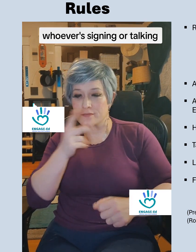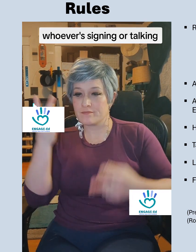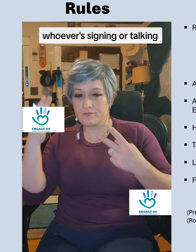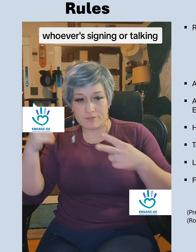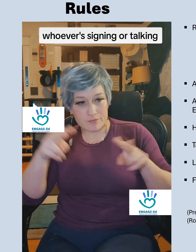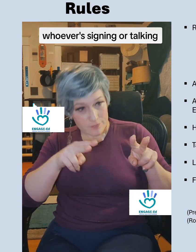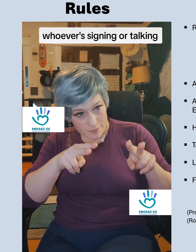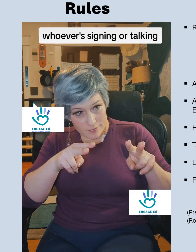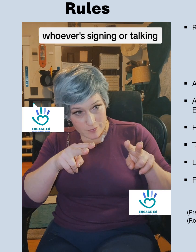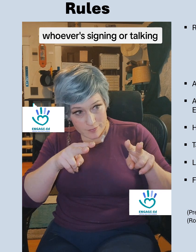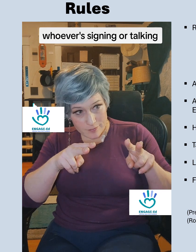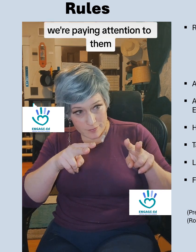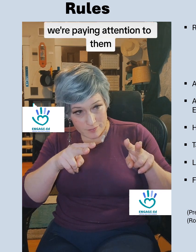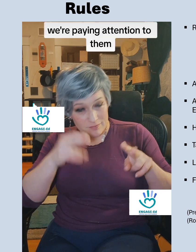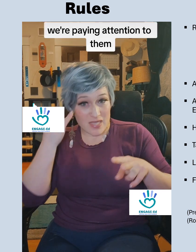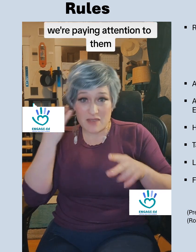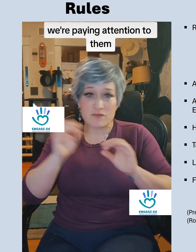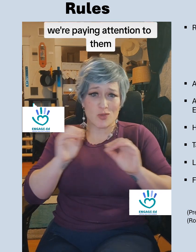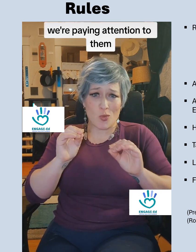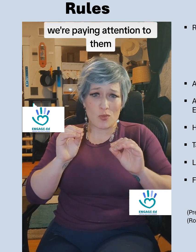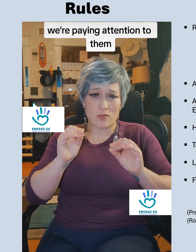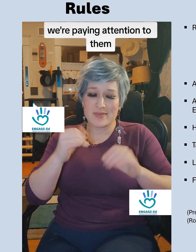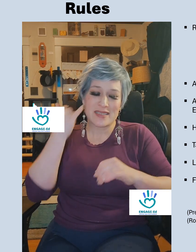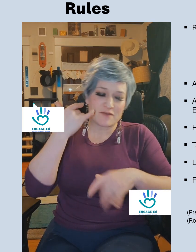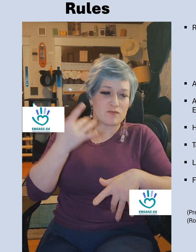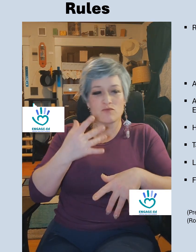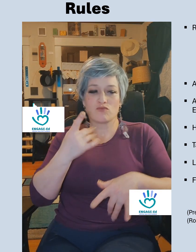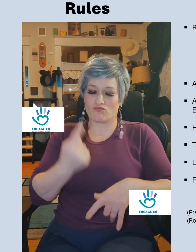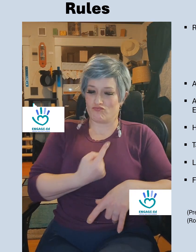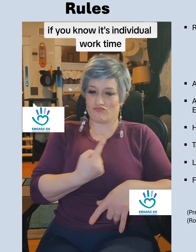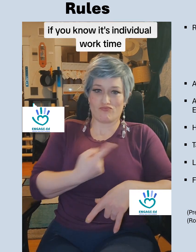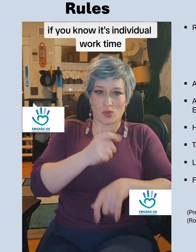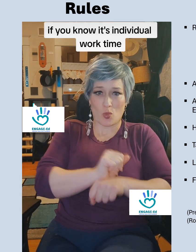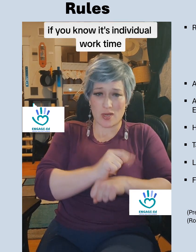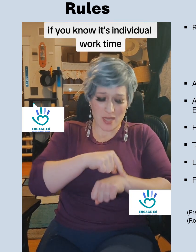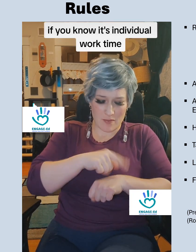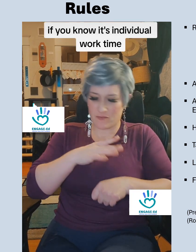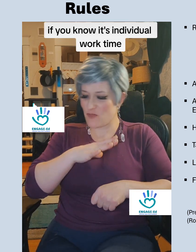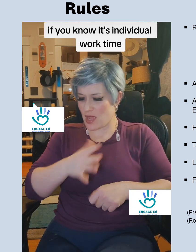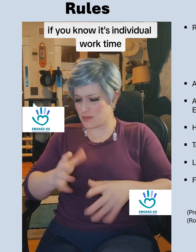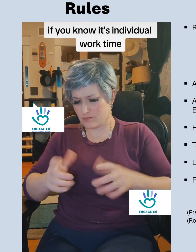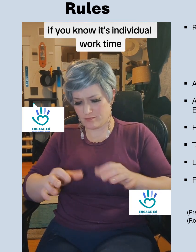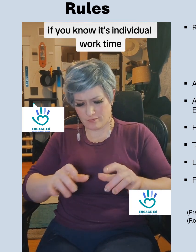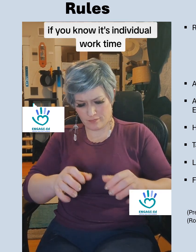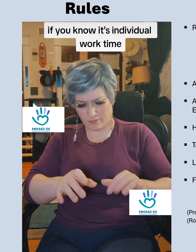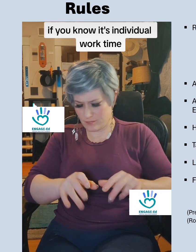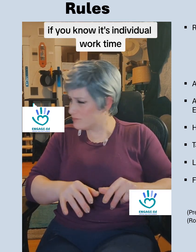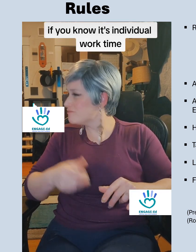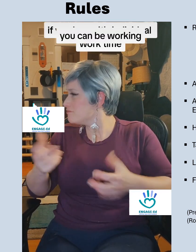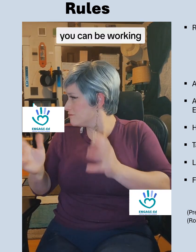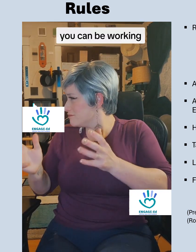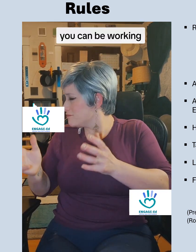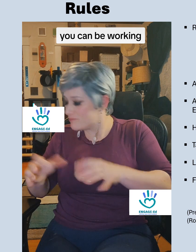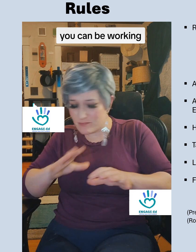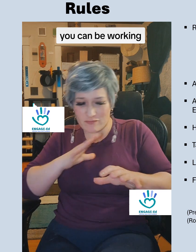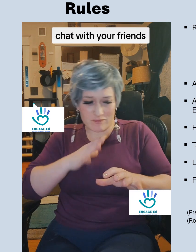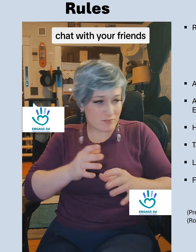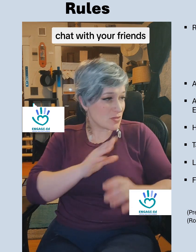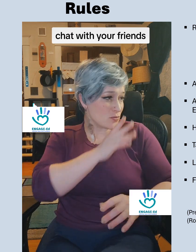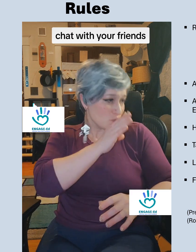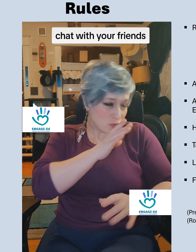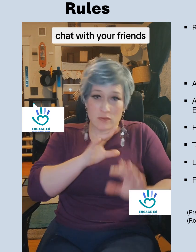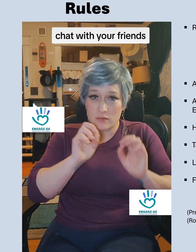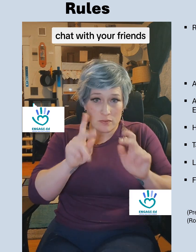whoever's signing or talking, we're paying attention to them. If, it's individual work time, you can be working, chat